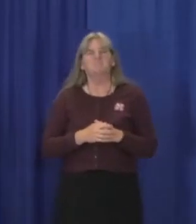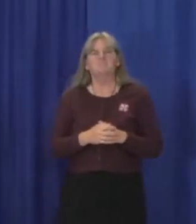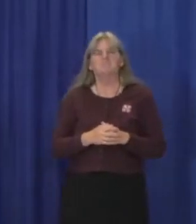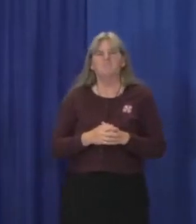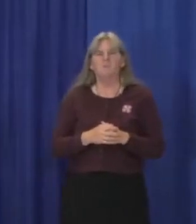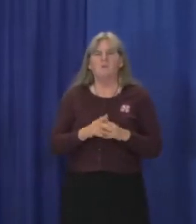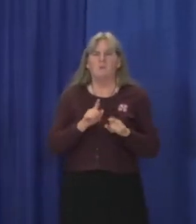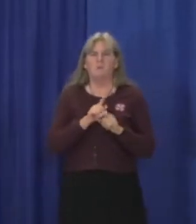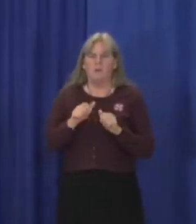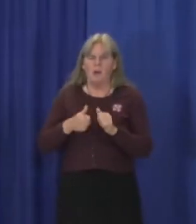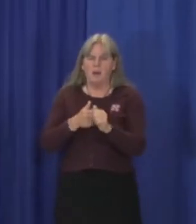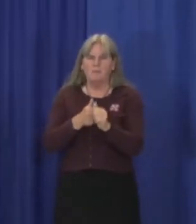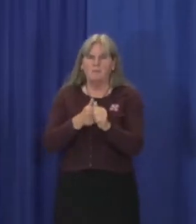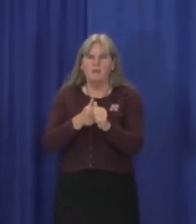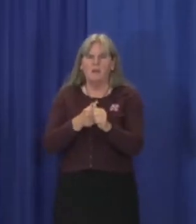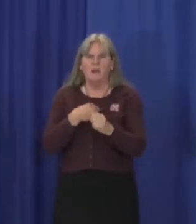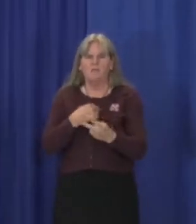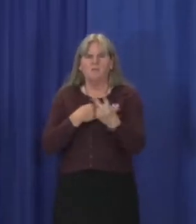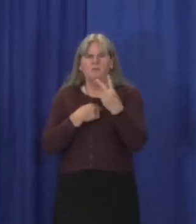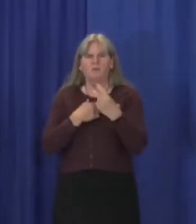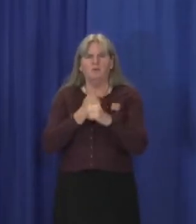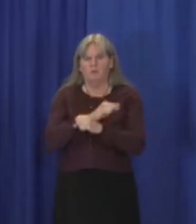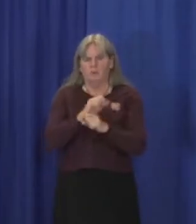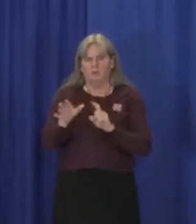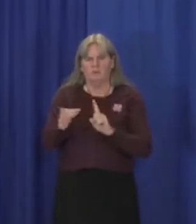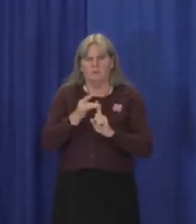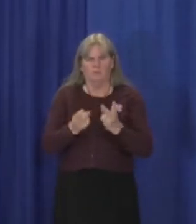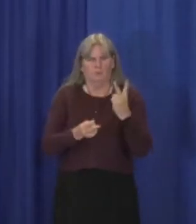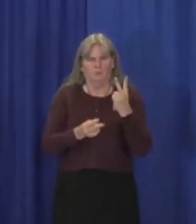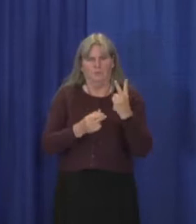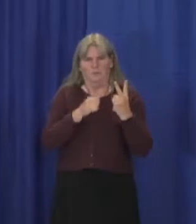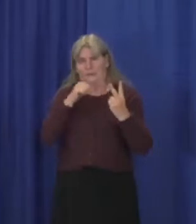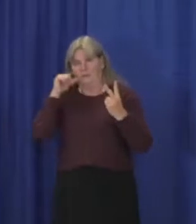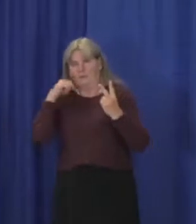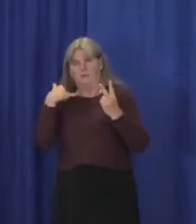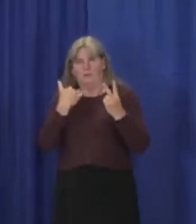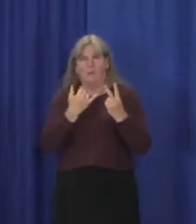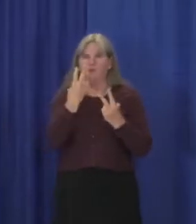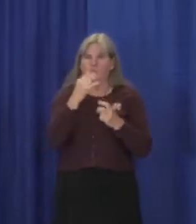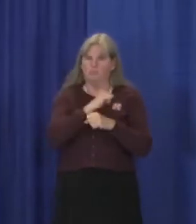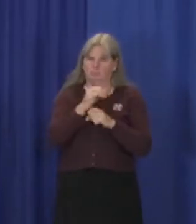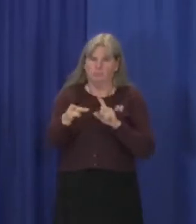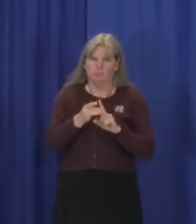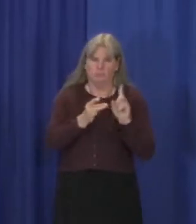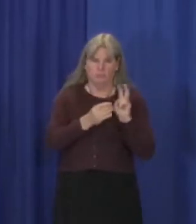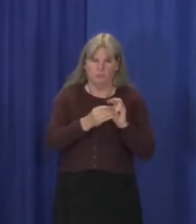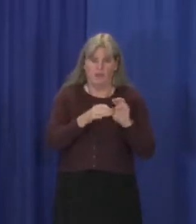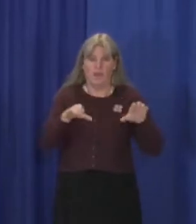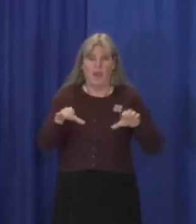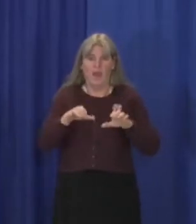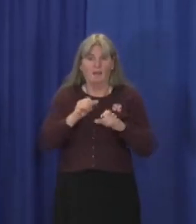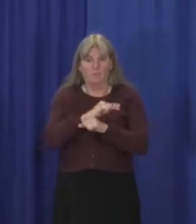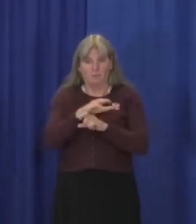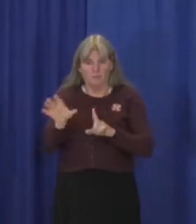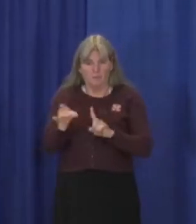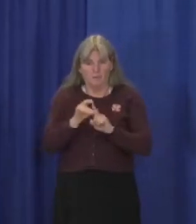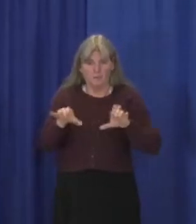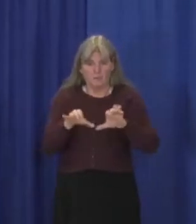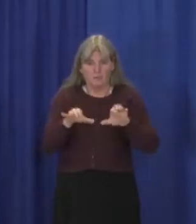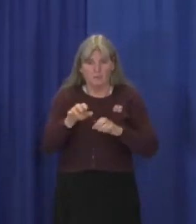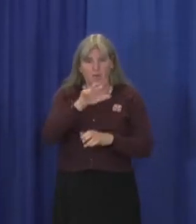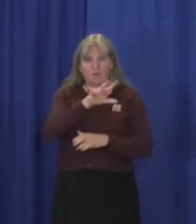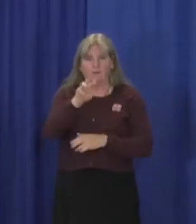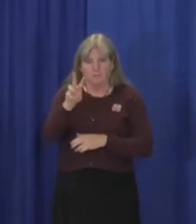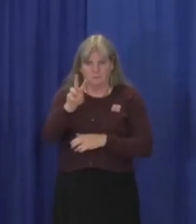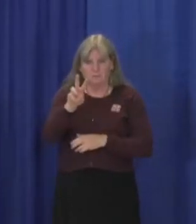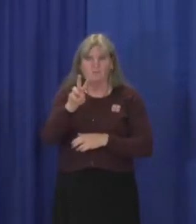update as well. We have 2 new cases to report as of yesterday. The number of active cases is currently at